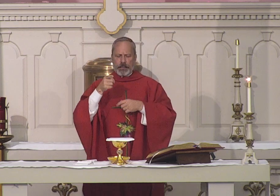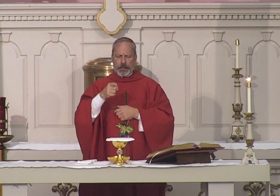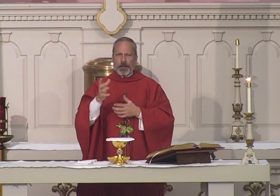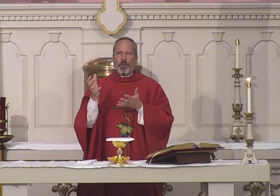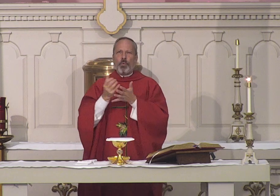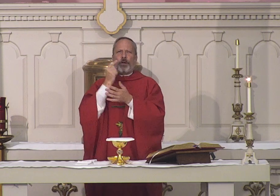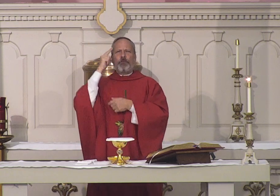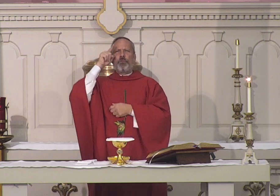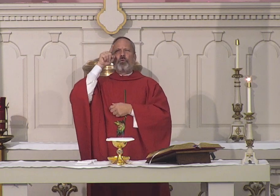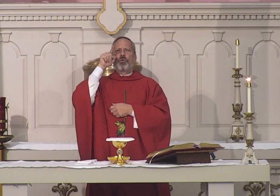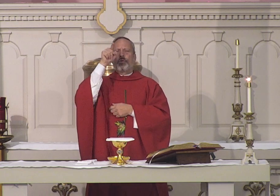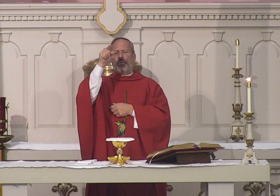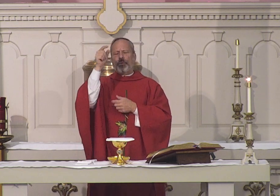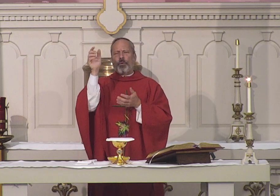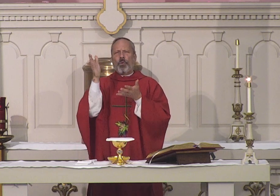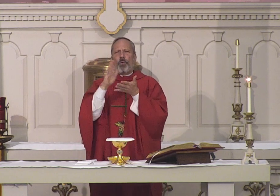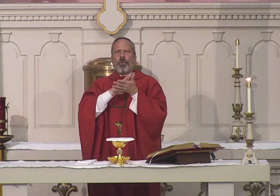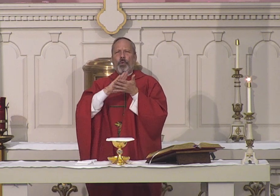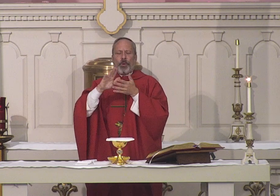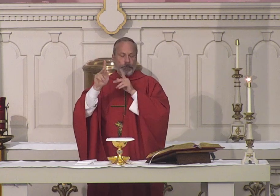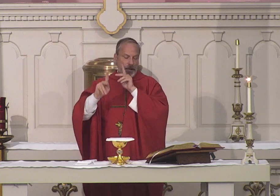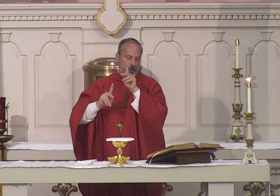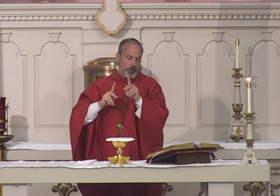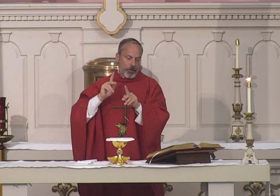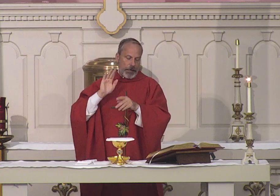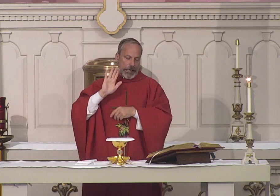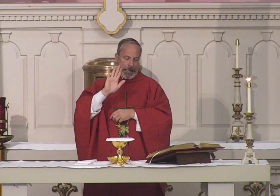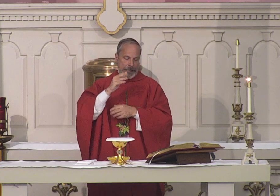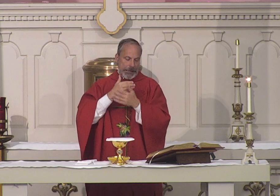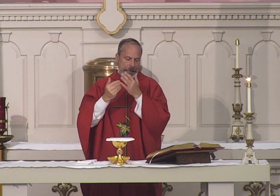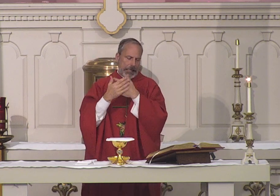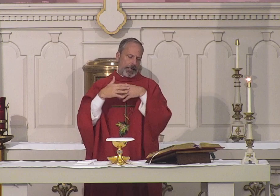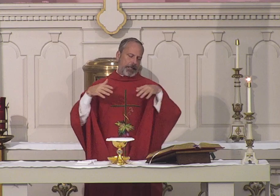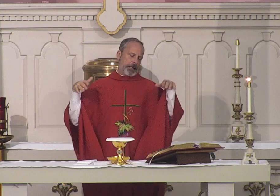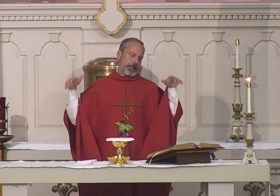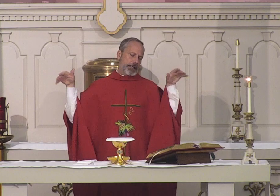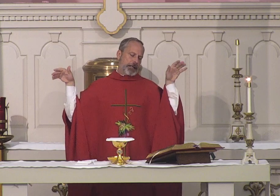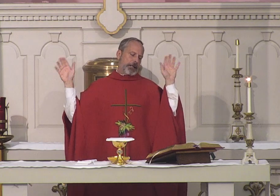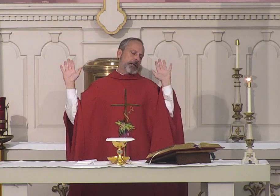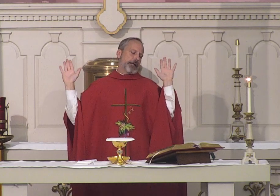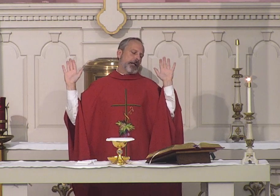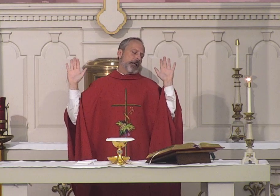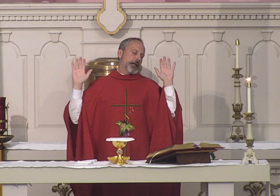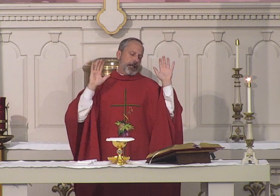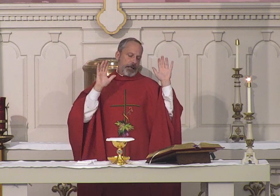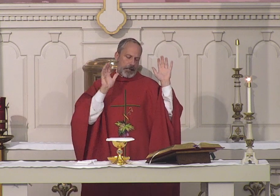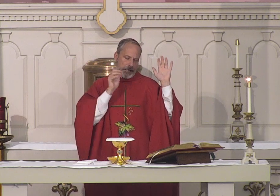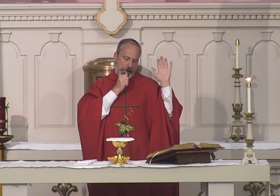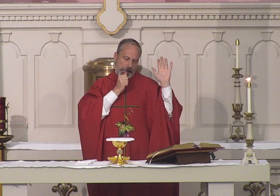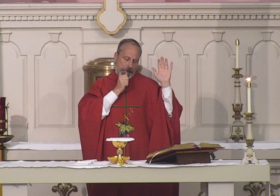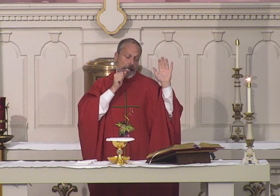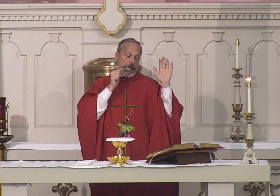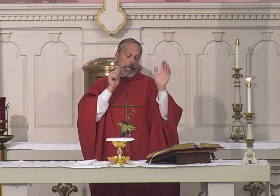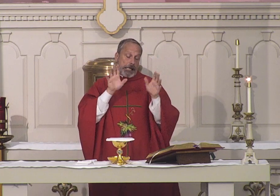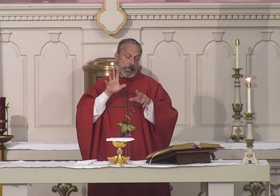Fulfilling your will and gaining for you a holy people, he stretched out his hands as he endured his